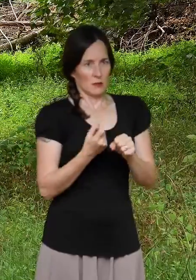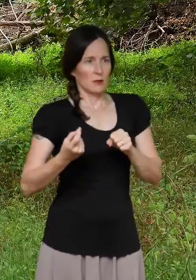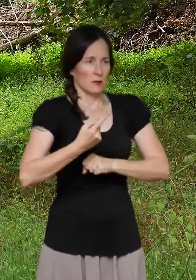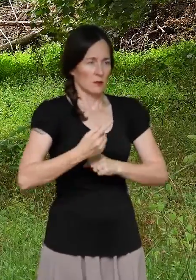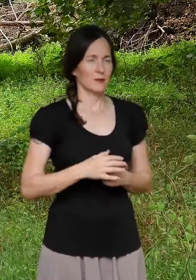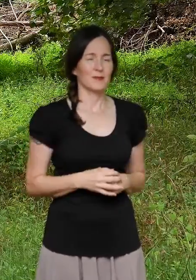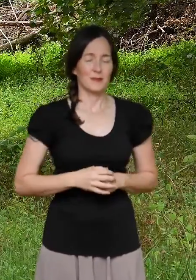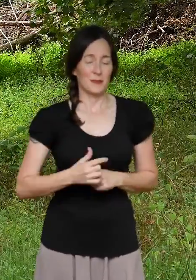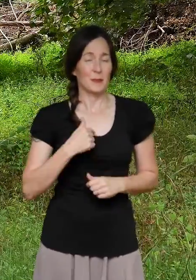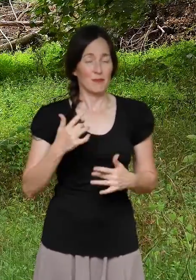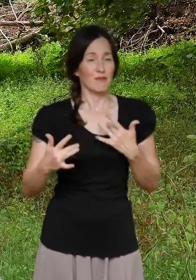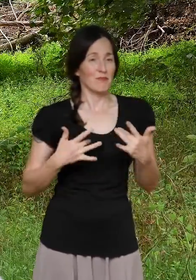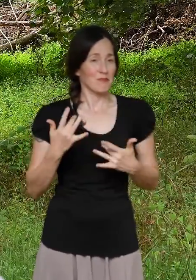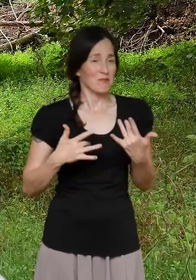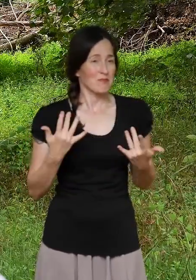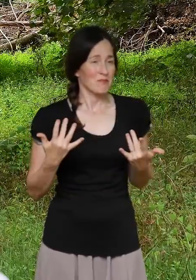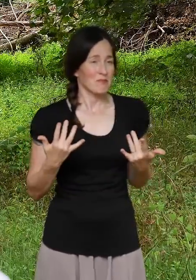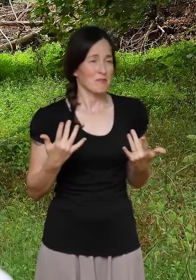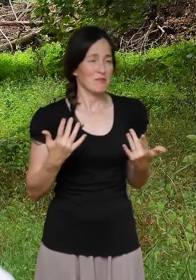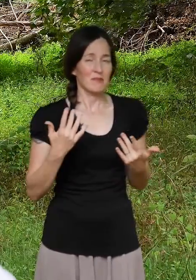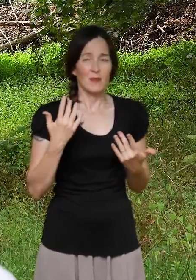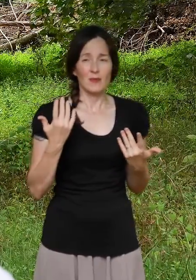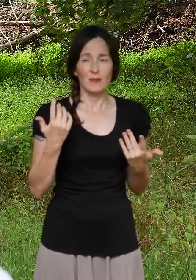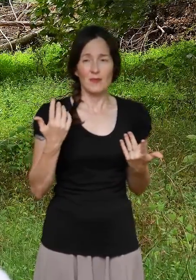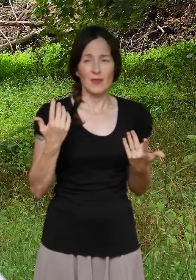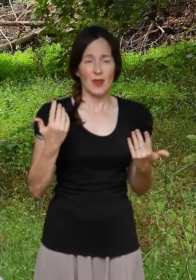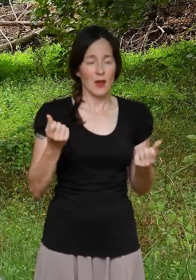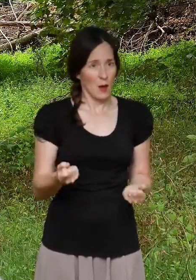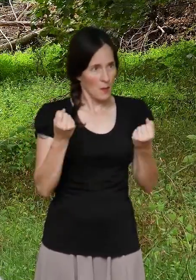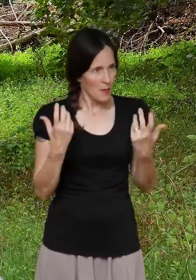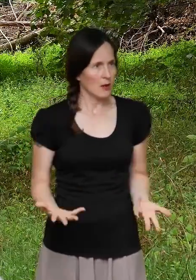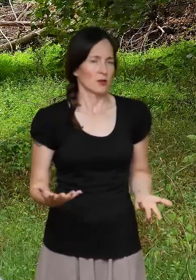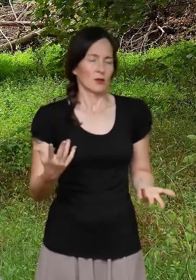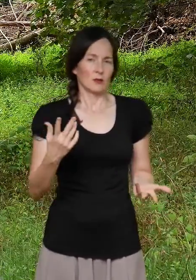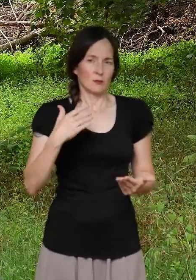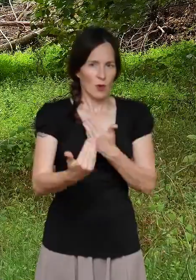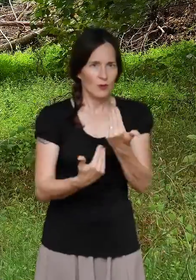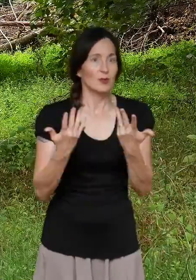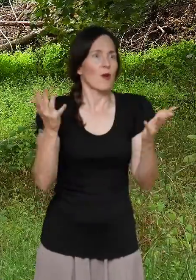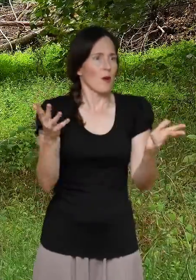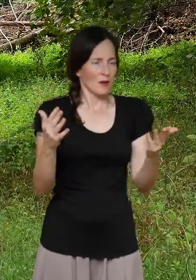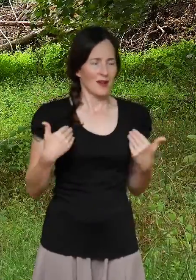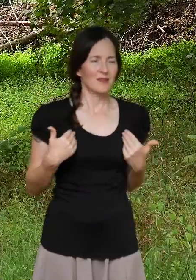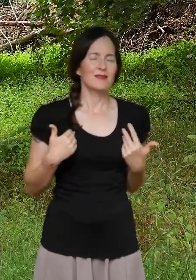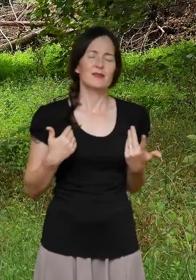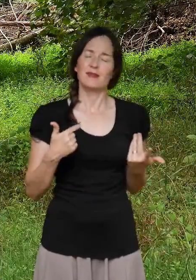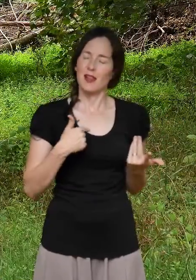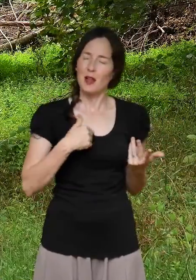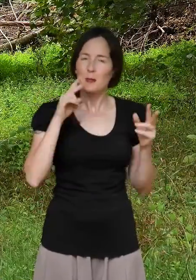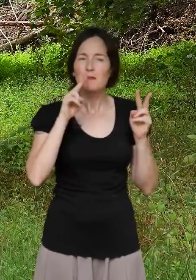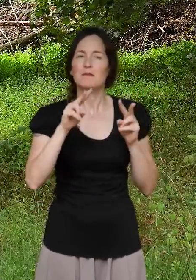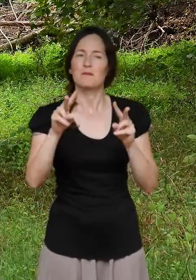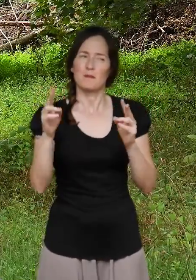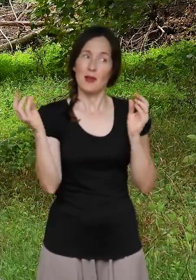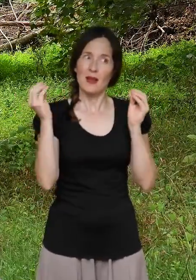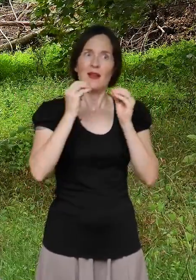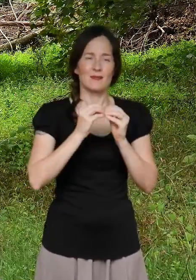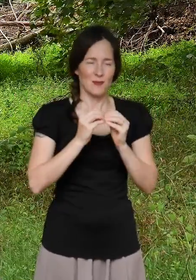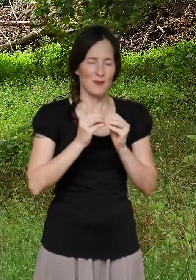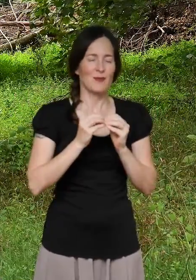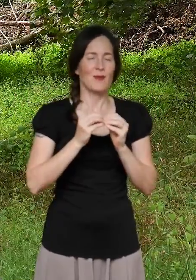project. The North Tunnel is the single most impactful project in our Safe and Sound plan, and we